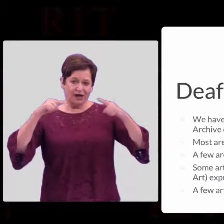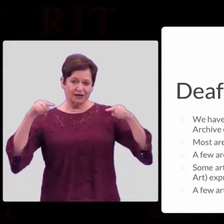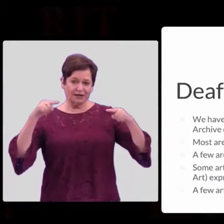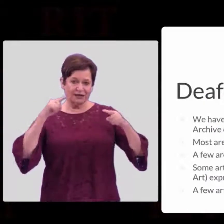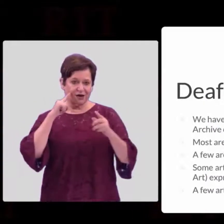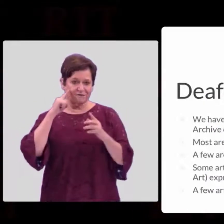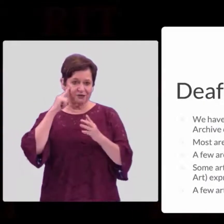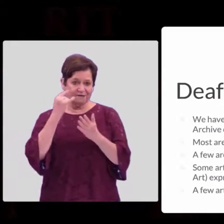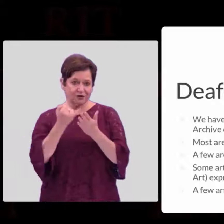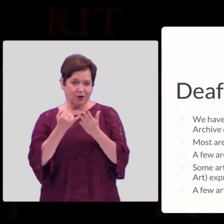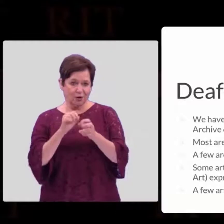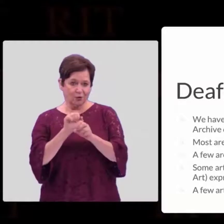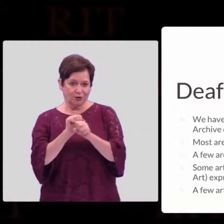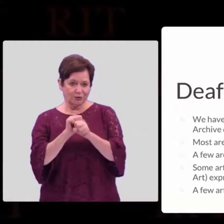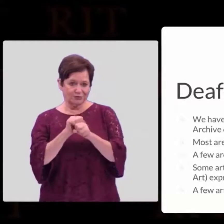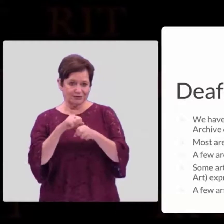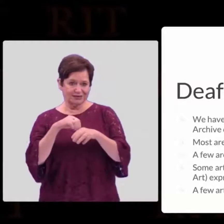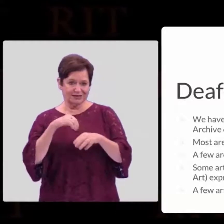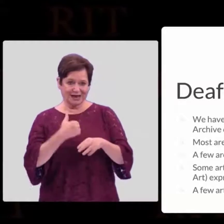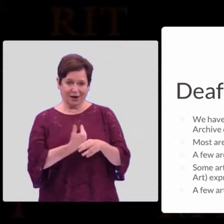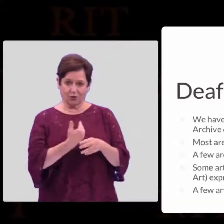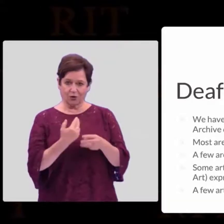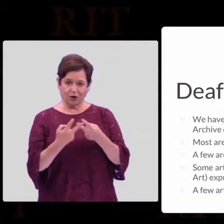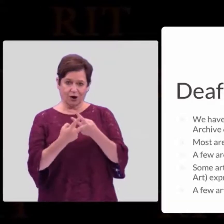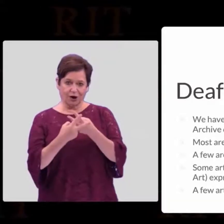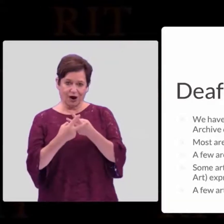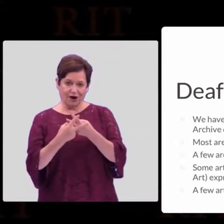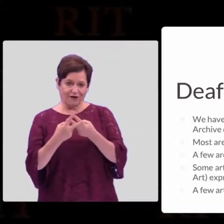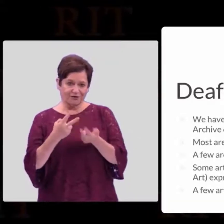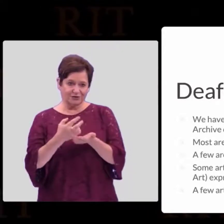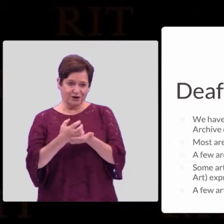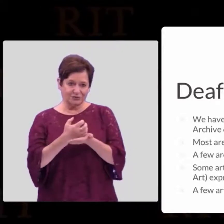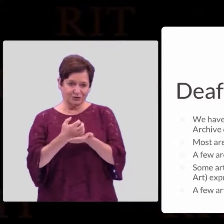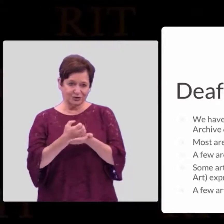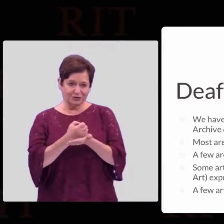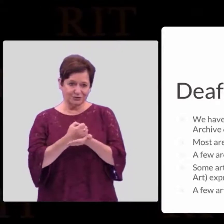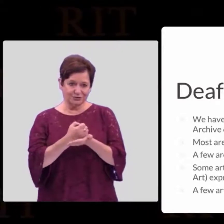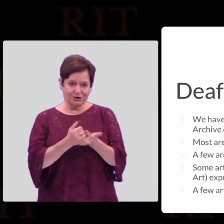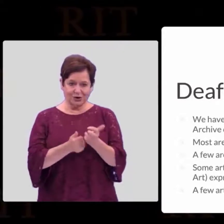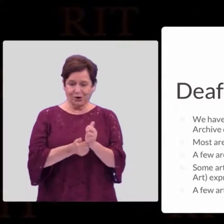We have a variety of deaf artworks in our archive collections.